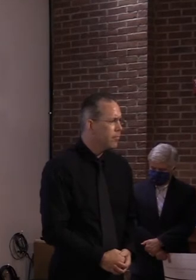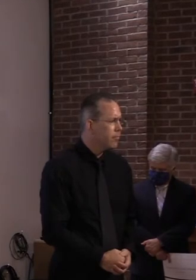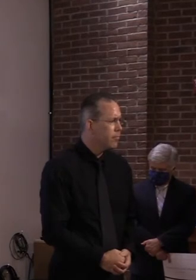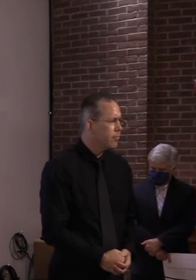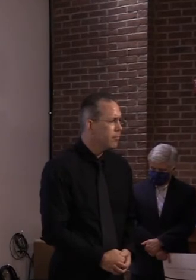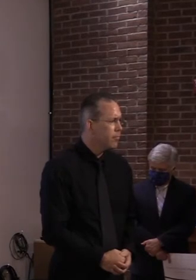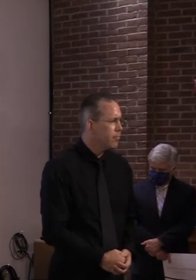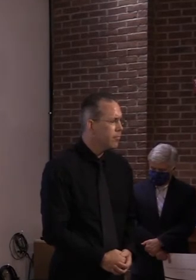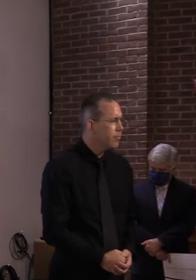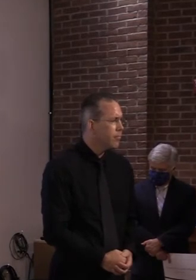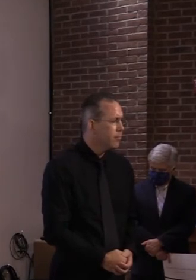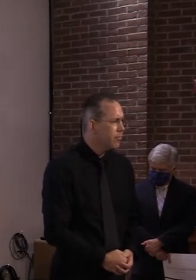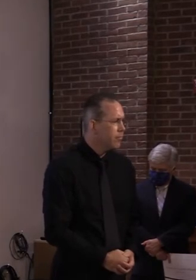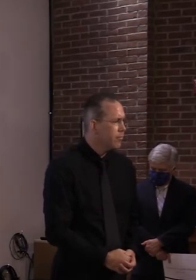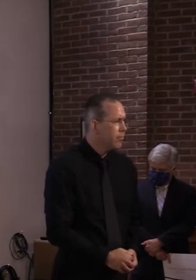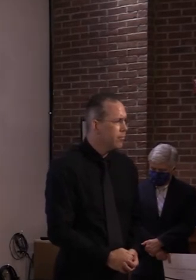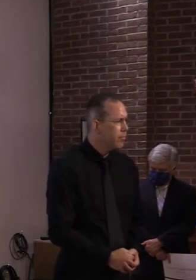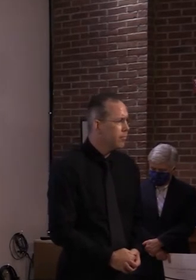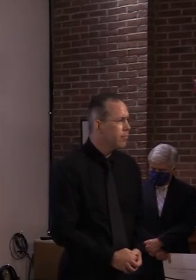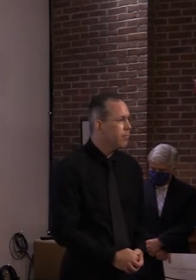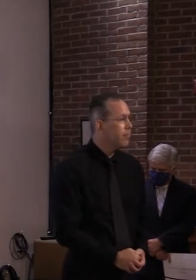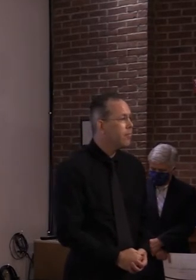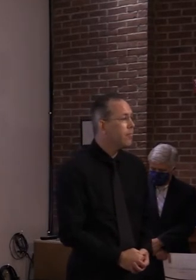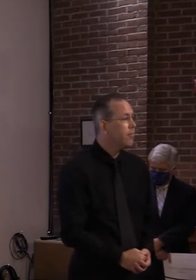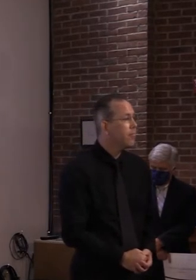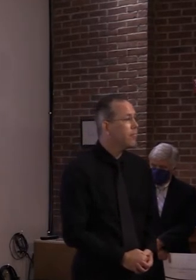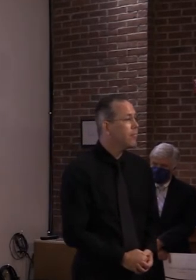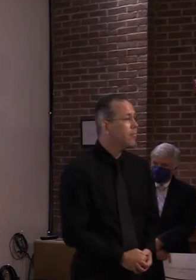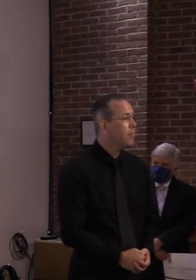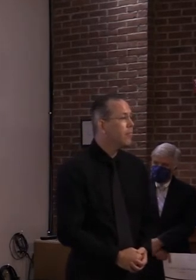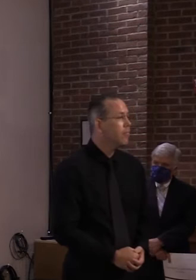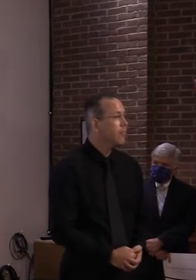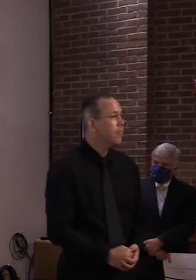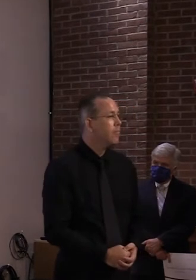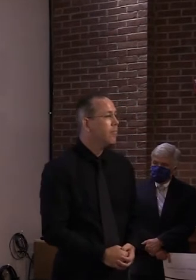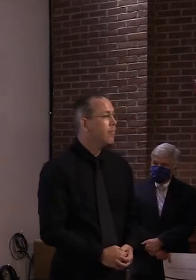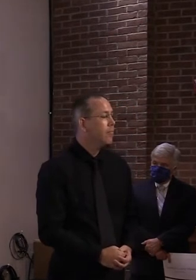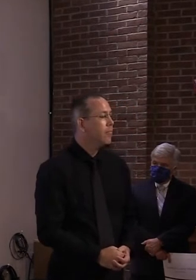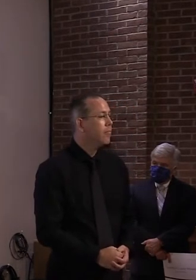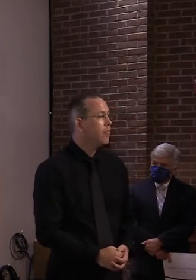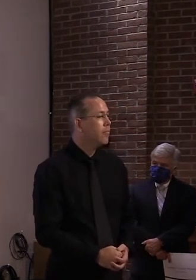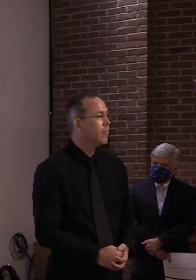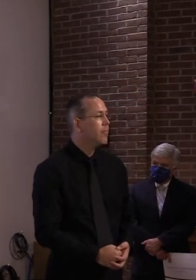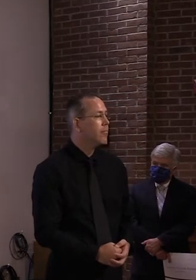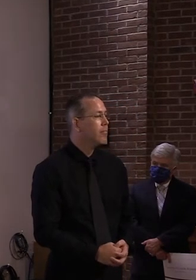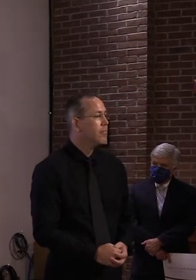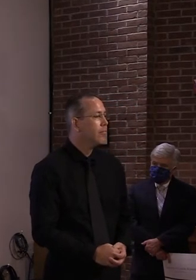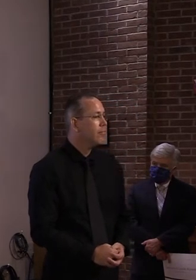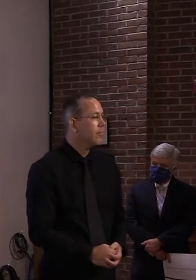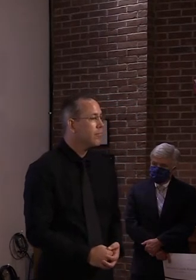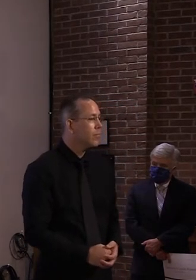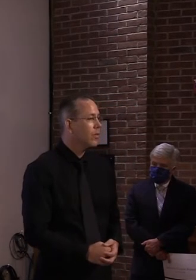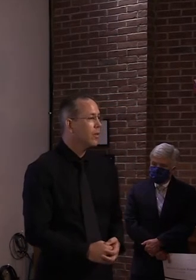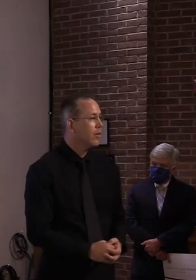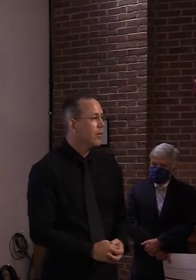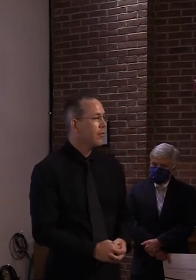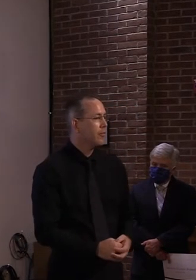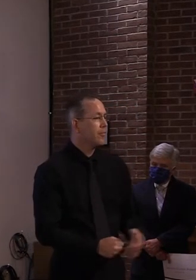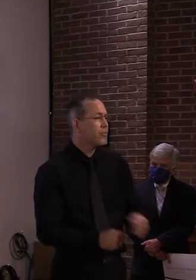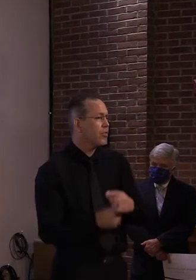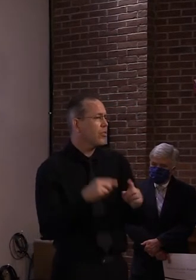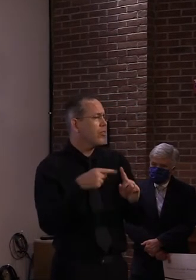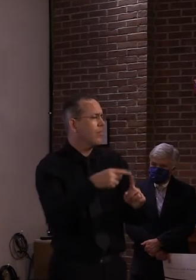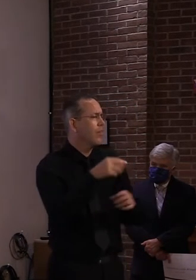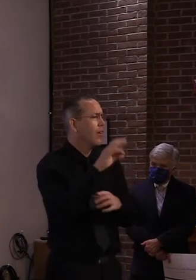no deliveries, Coca-Cola hasn't gone in to fill any soda machines, food vendors don't go in to fill their machines, UPS,